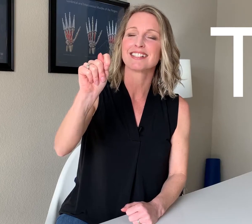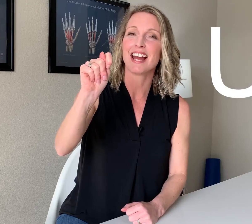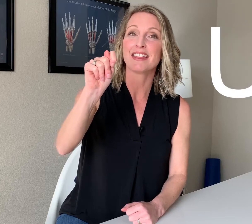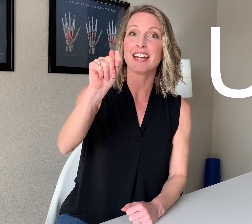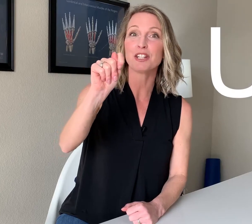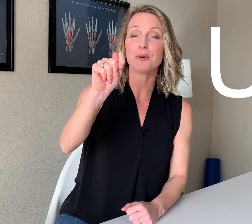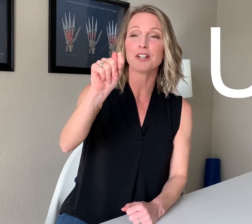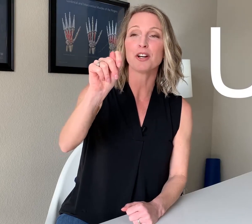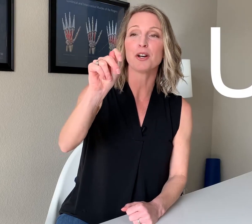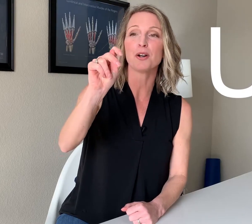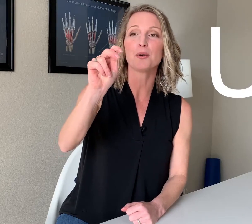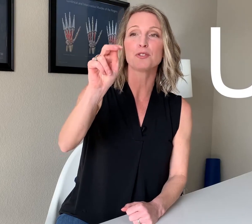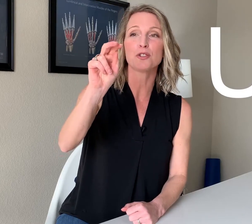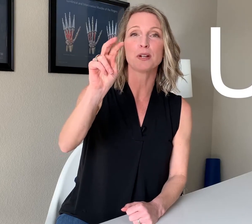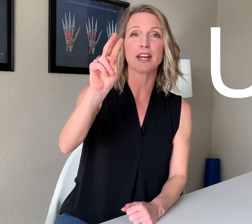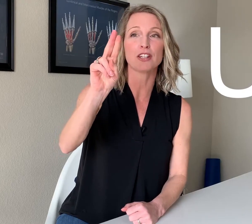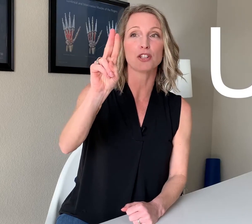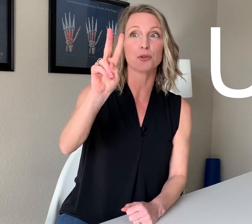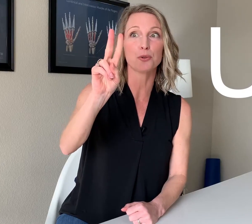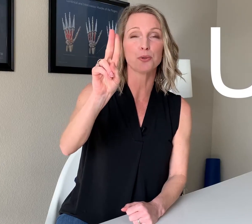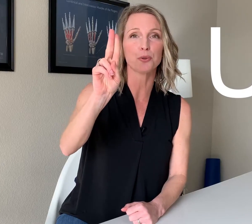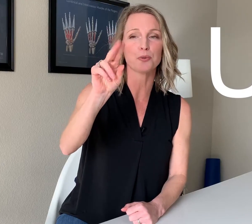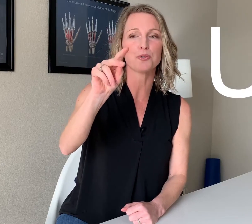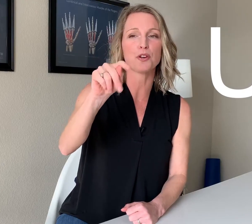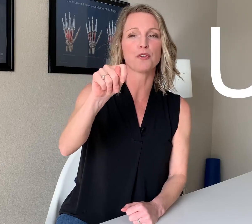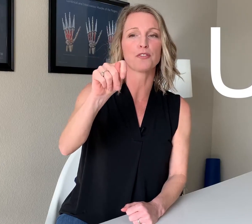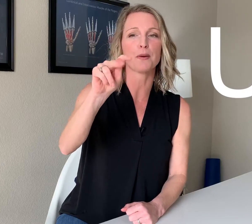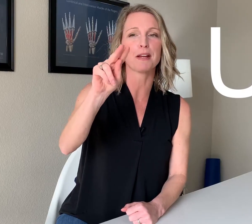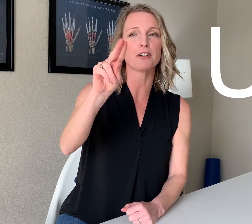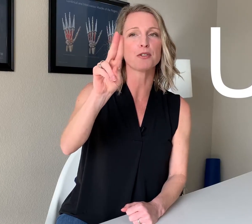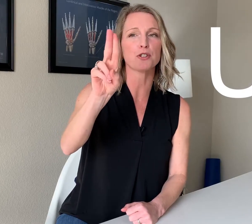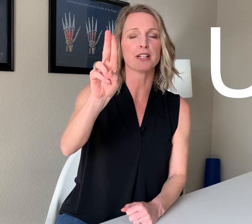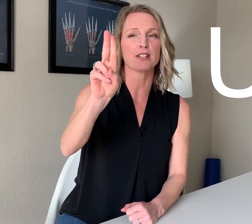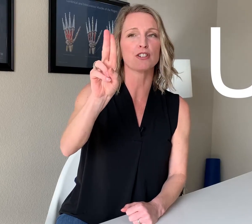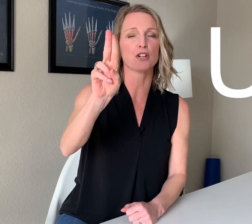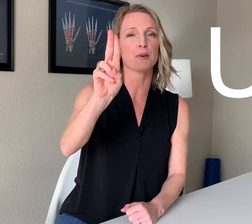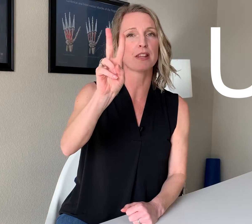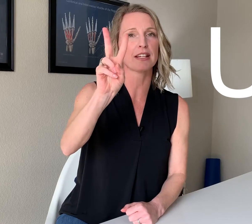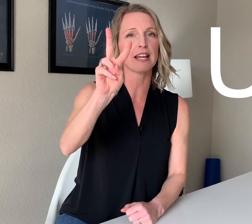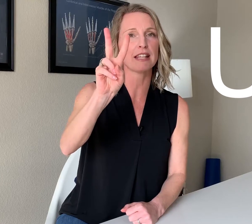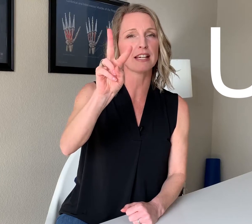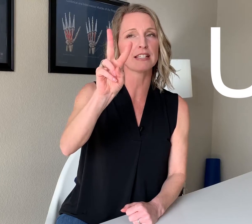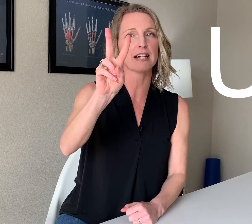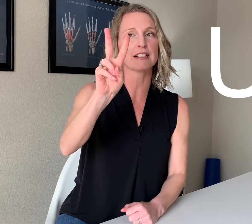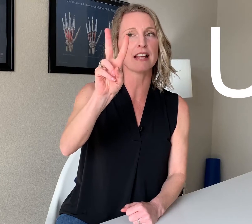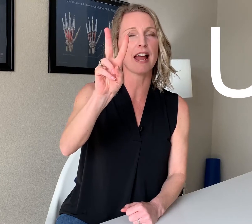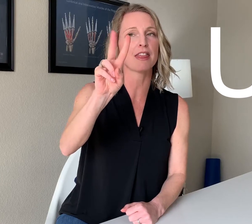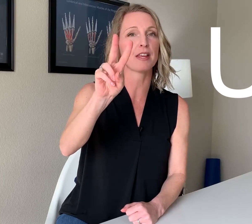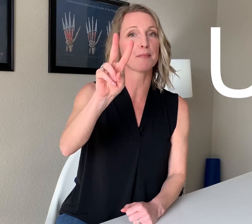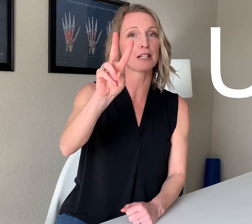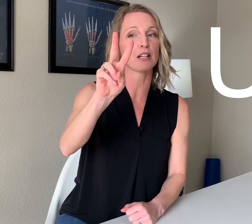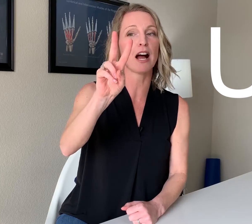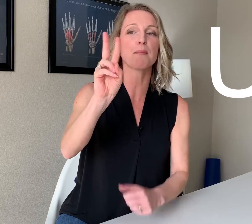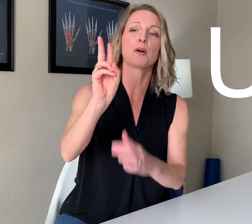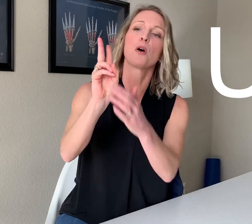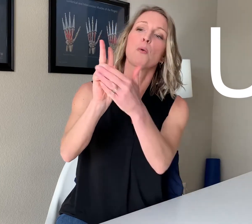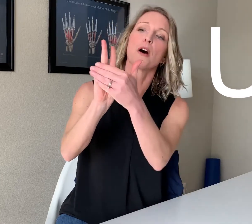And then you want to go to a U. So from there you transition with, again, the index and the middle up, while the